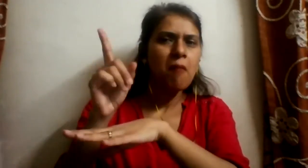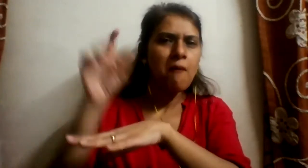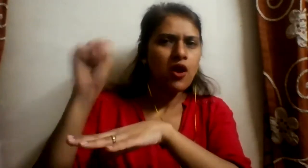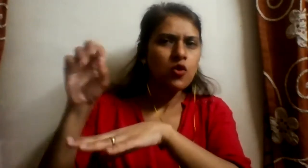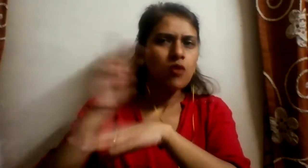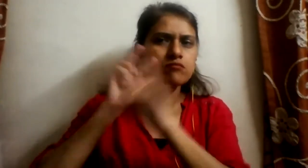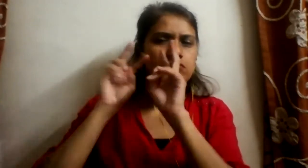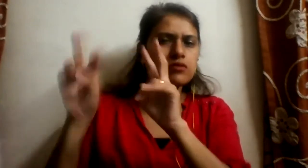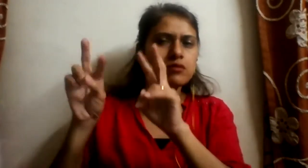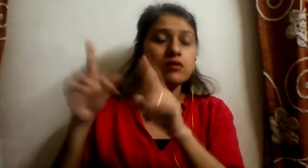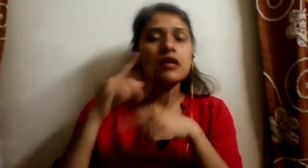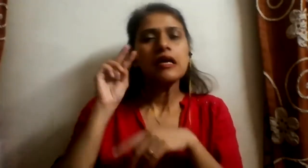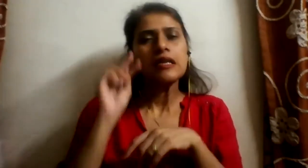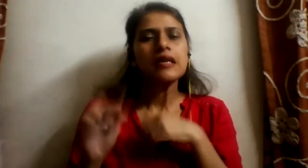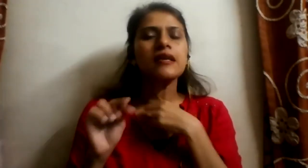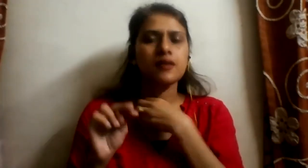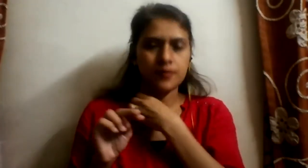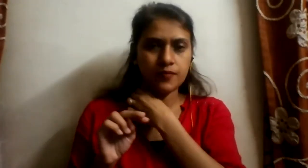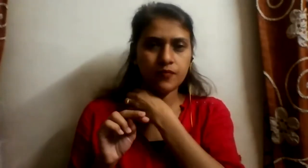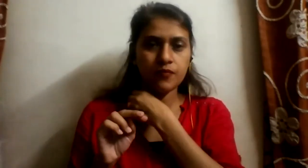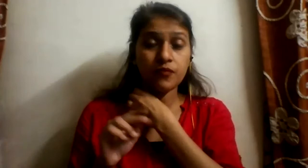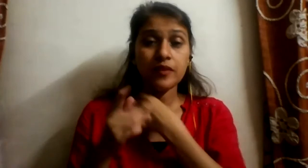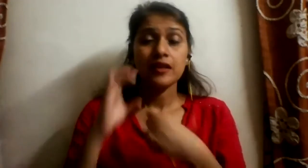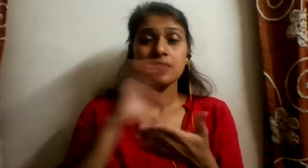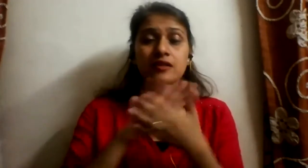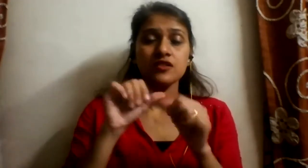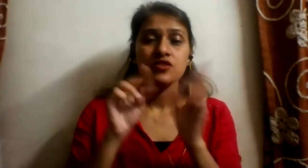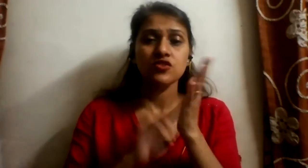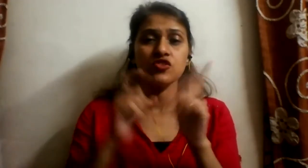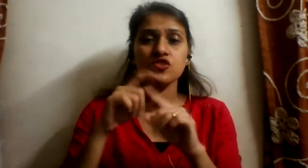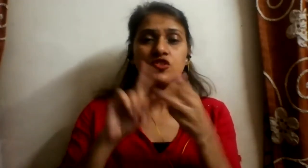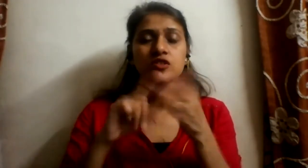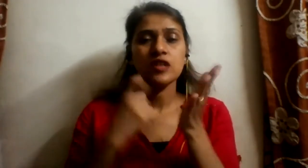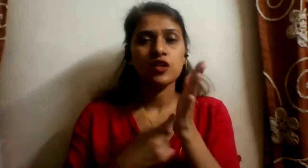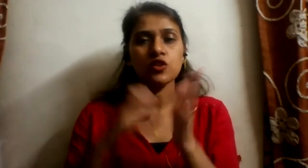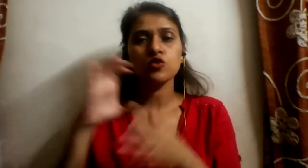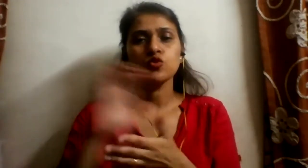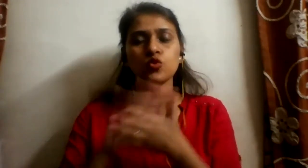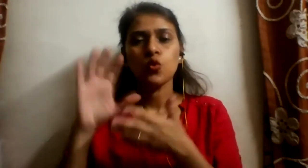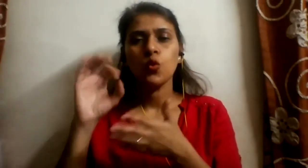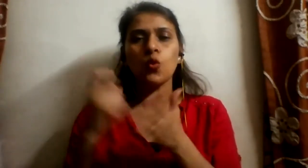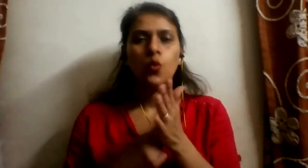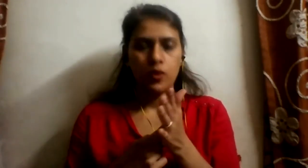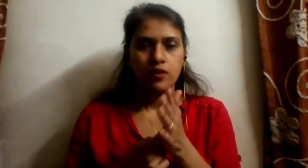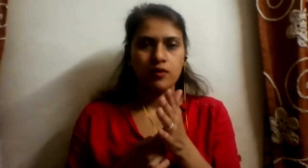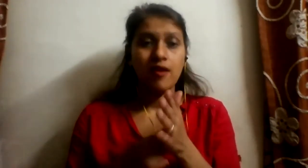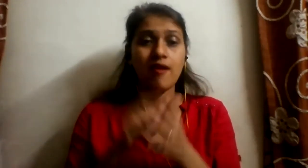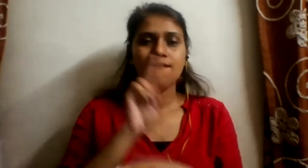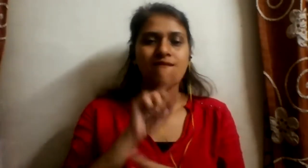subsequently, if you see Justice Chandrachud and the other judgment in Vikas Gupta, it is in